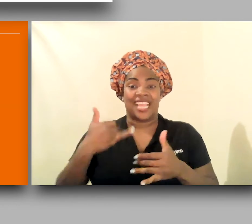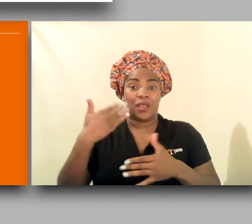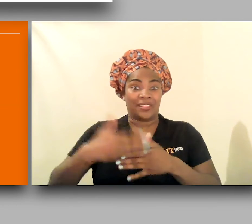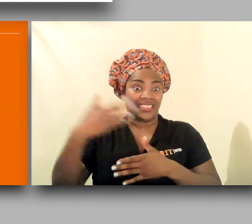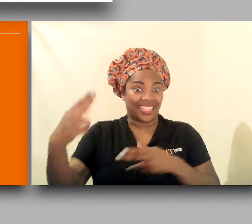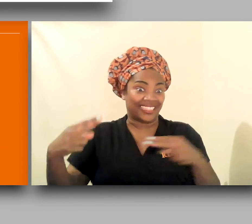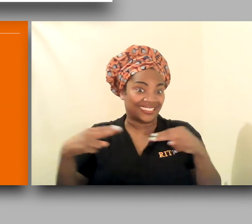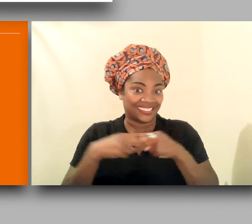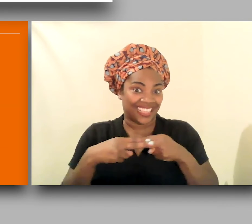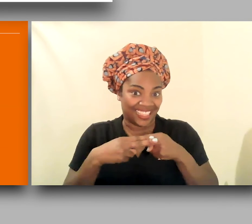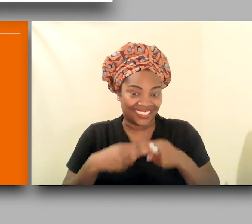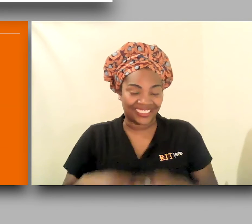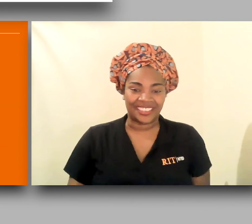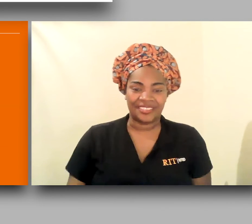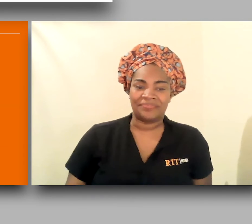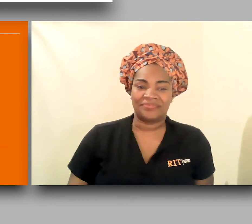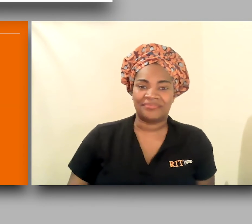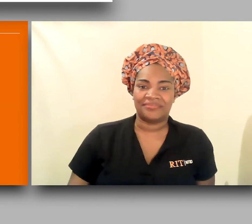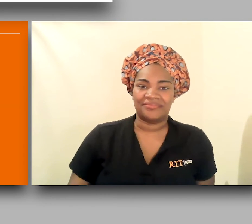slide.